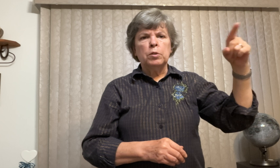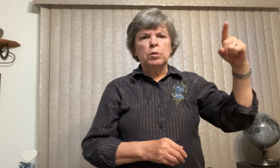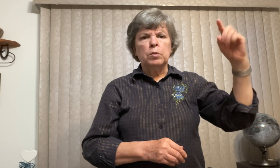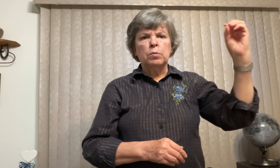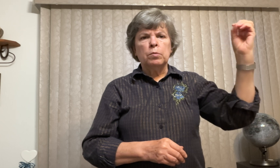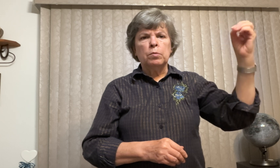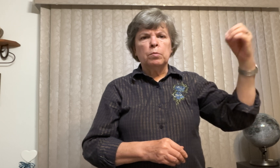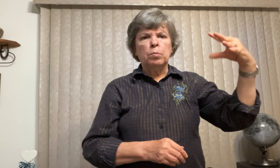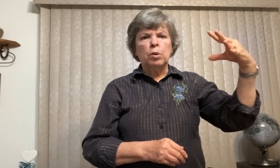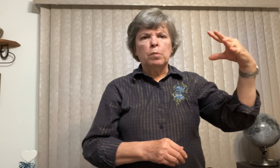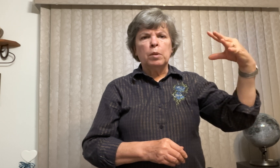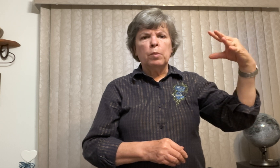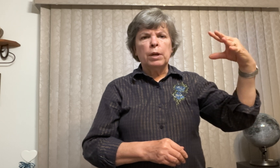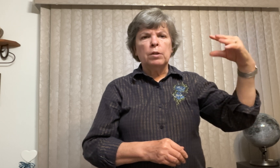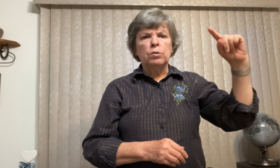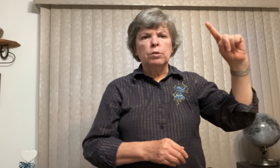is probably the way I'll do it,